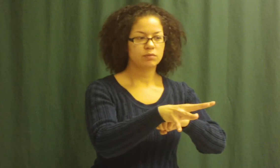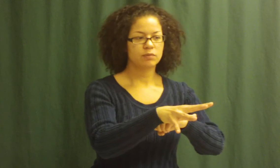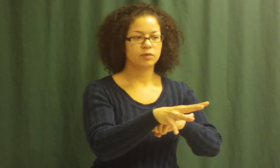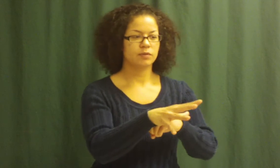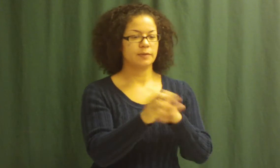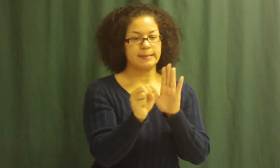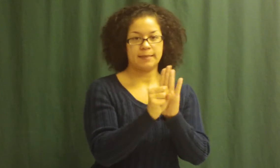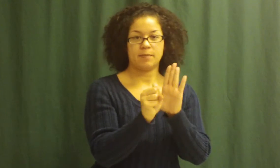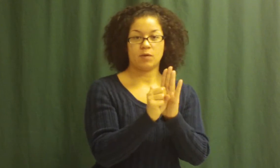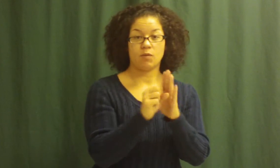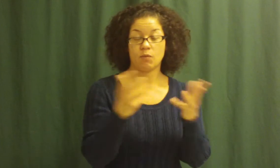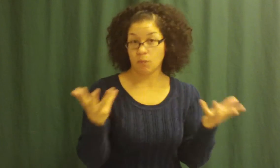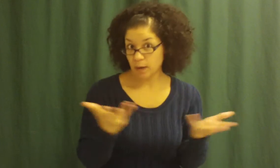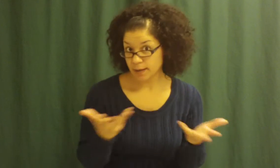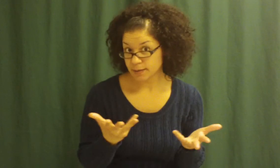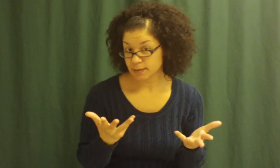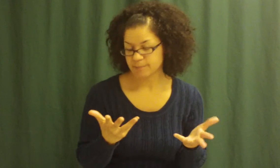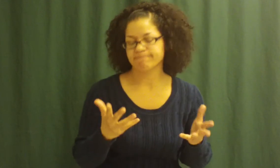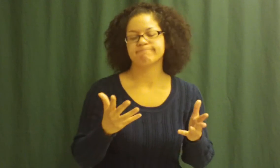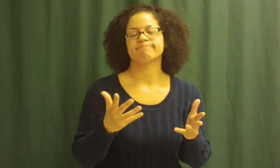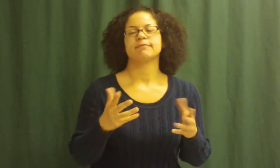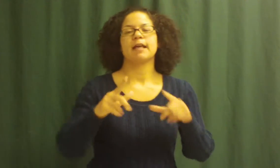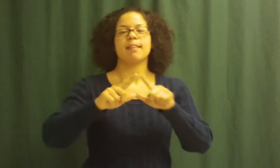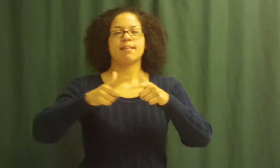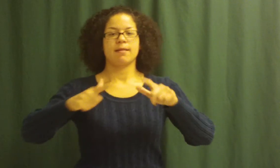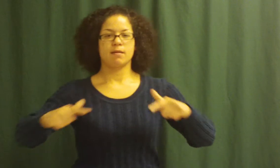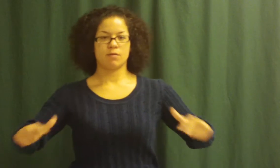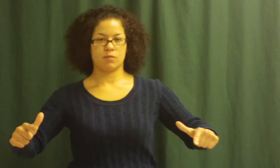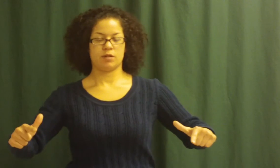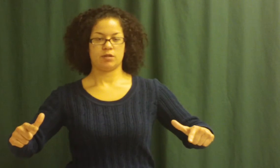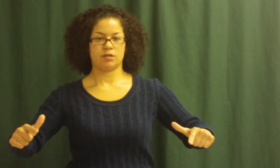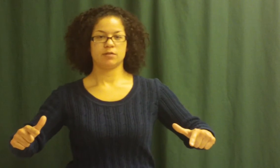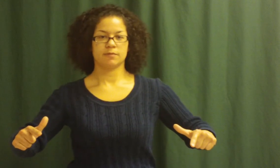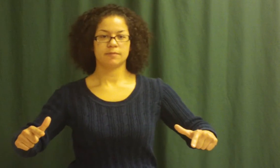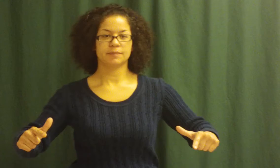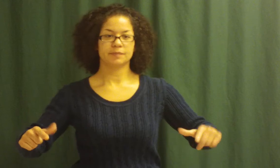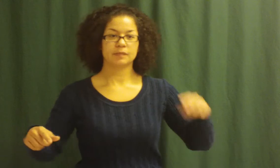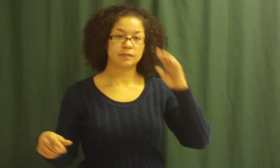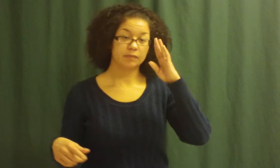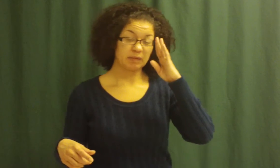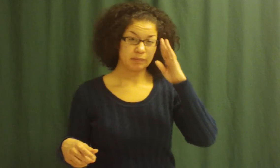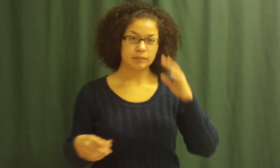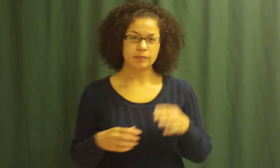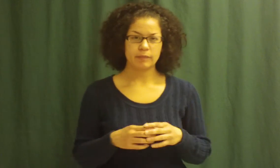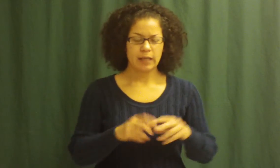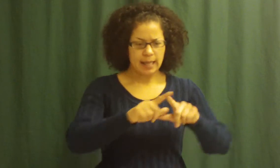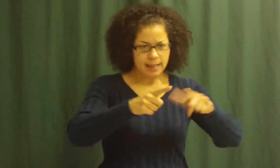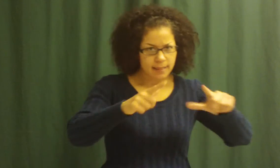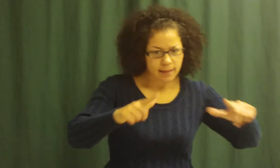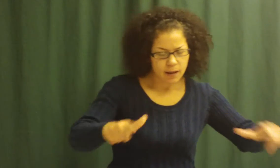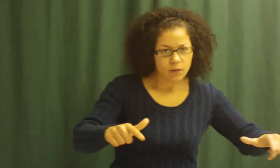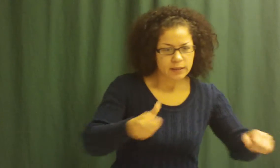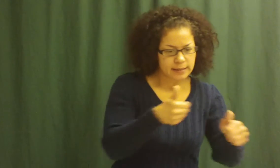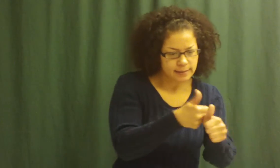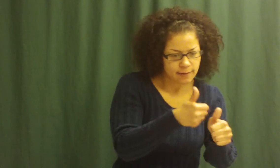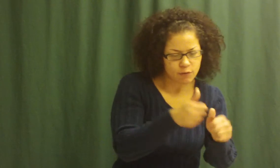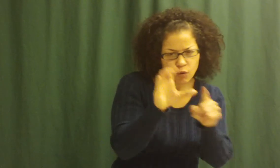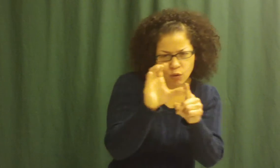verbal and sometimes written representation that are culturally specific and convey meaning about the world.